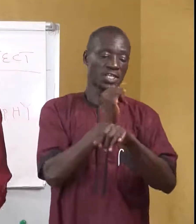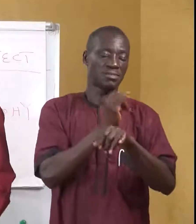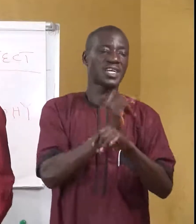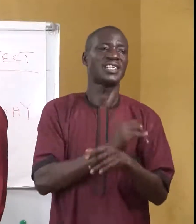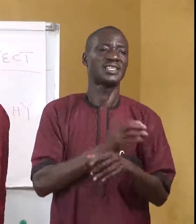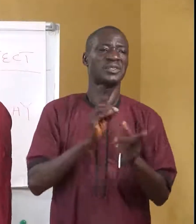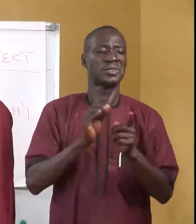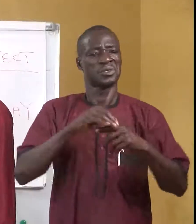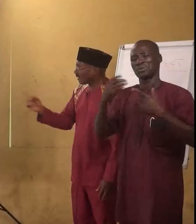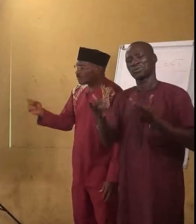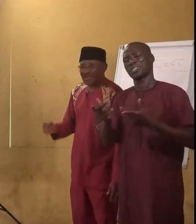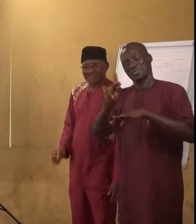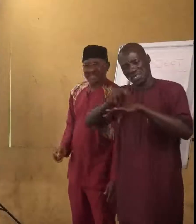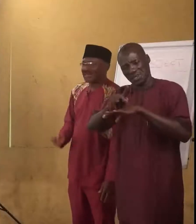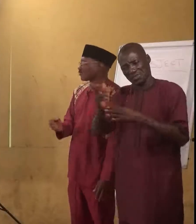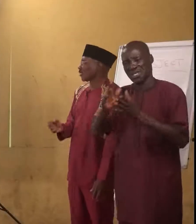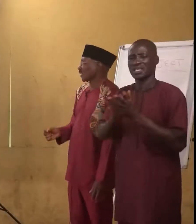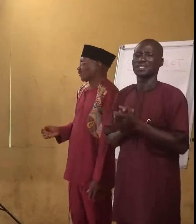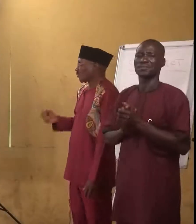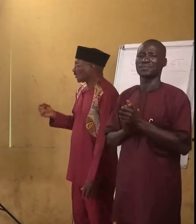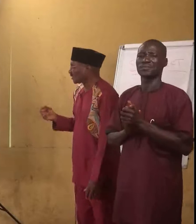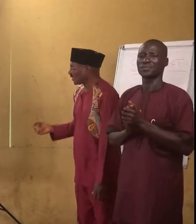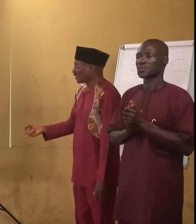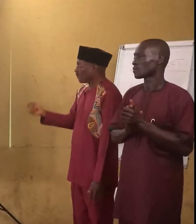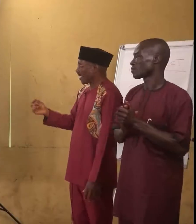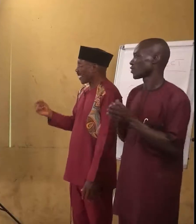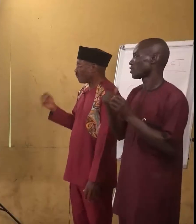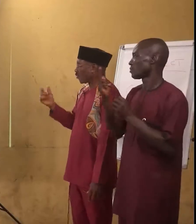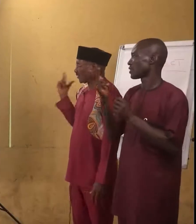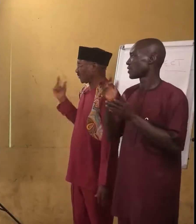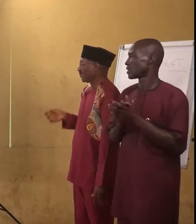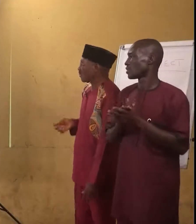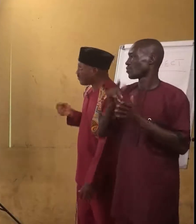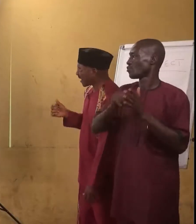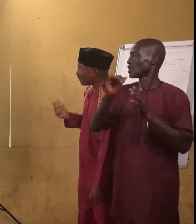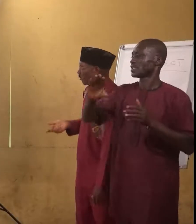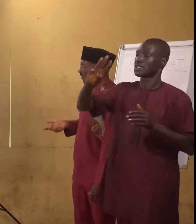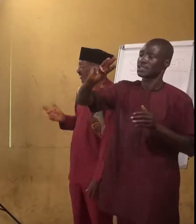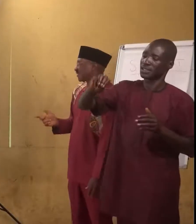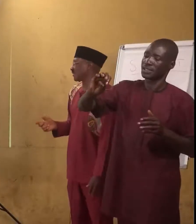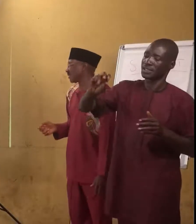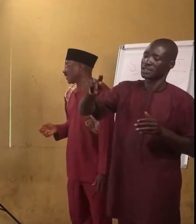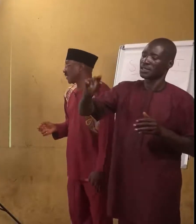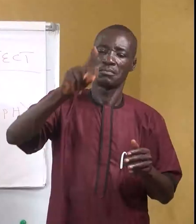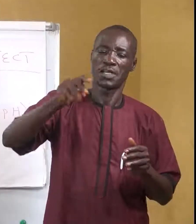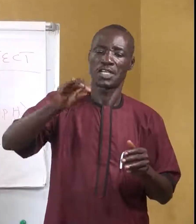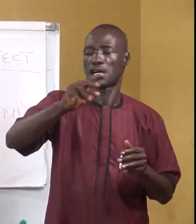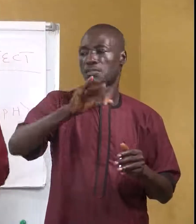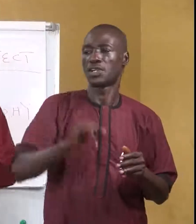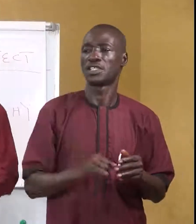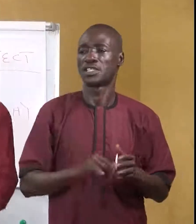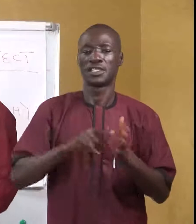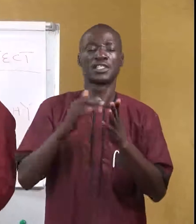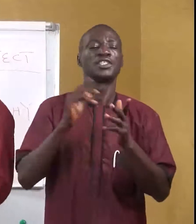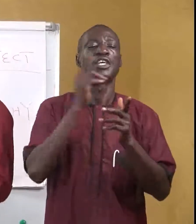that to town. Now, number 3, let's look at what is this megapolis. Megapolis, this is one of